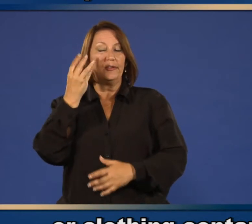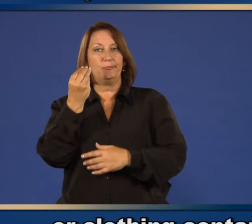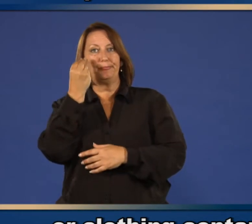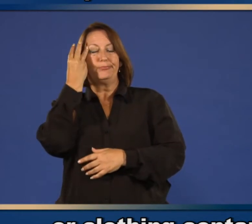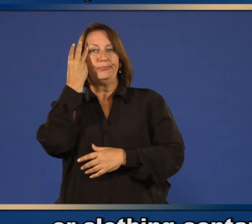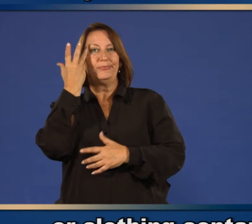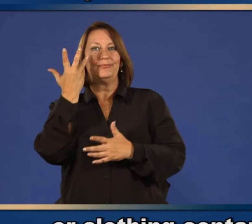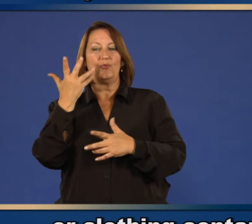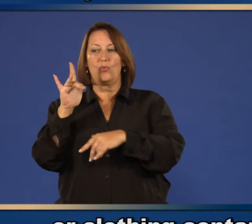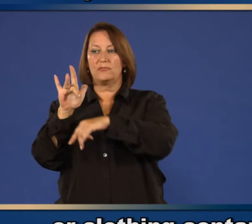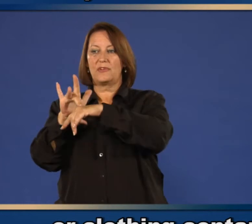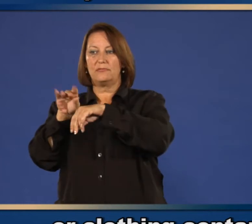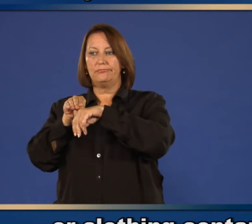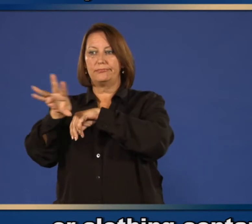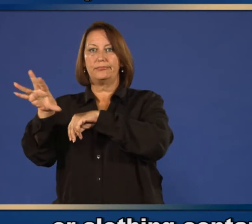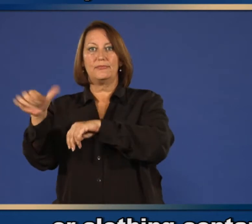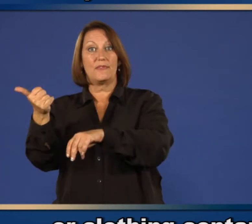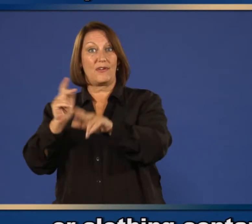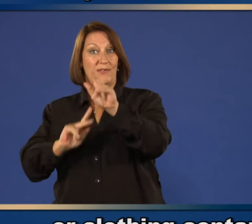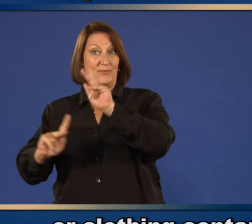washing.